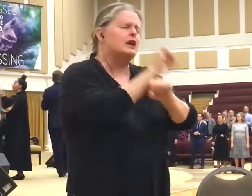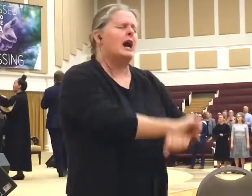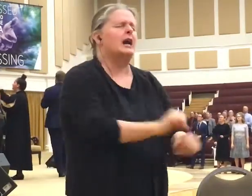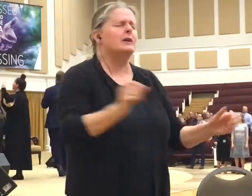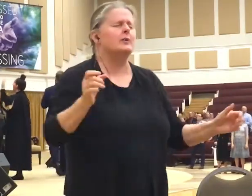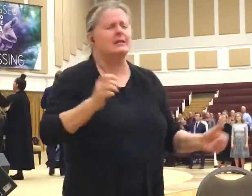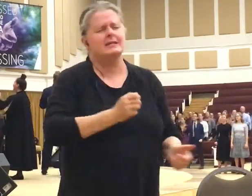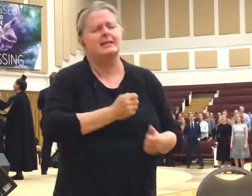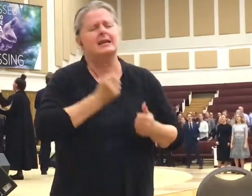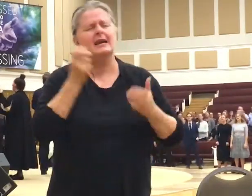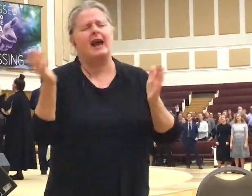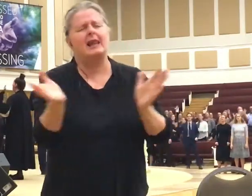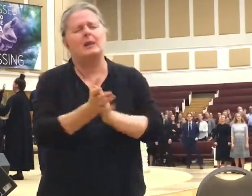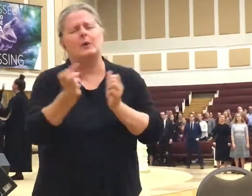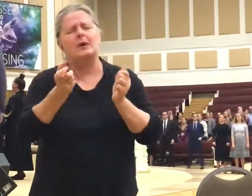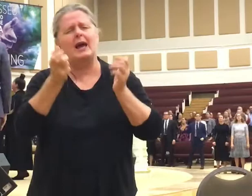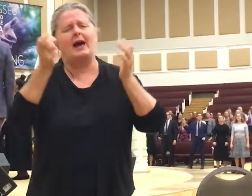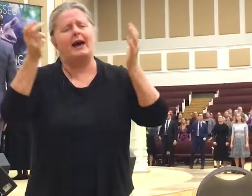overcome. We sing